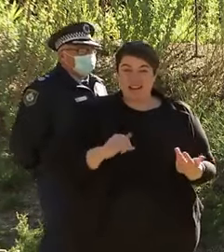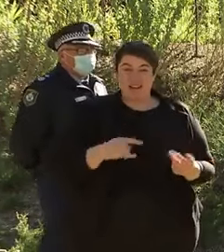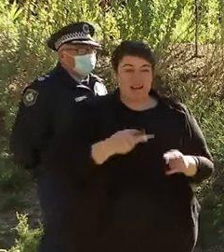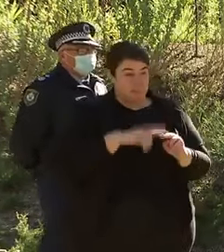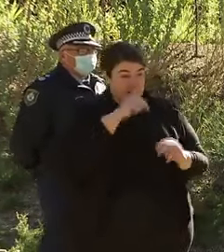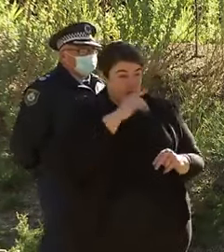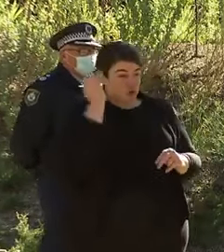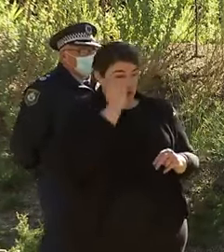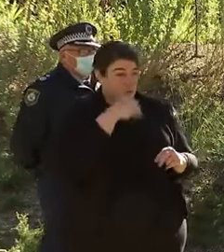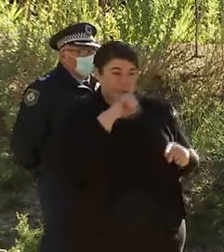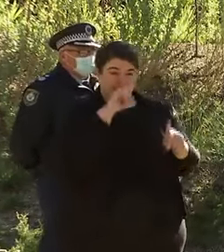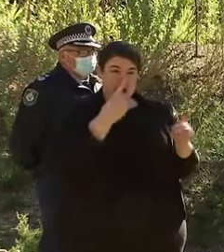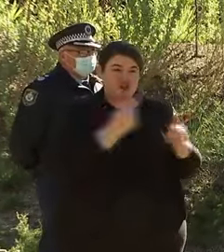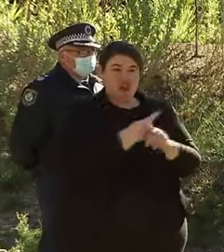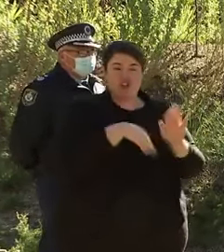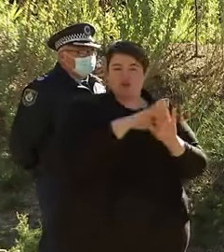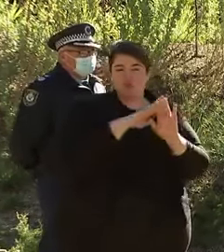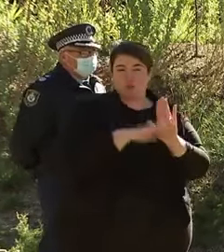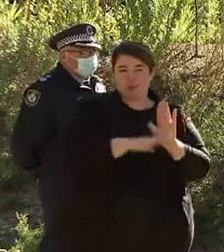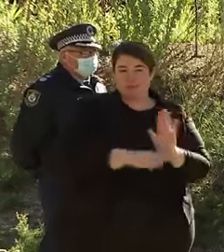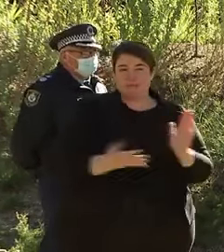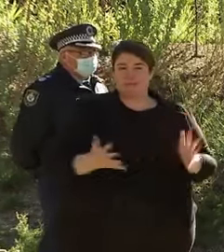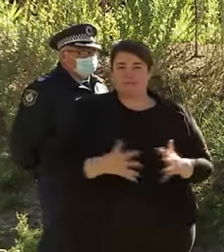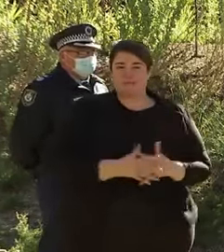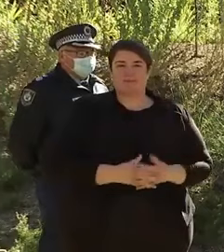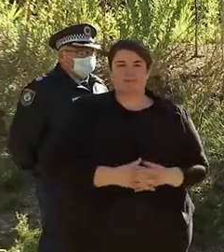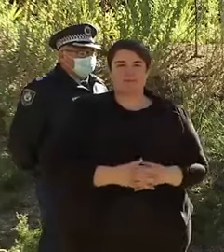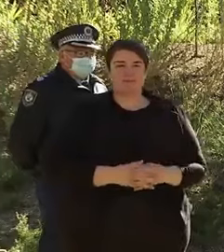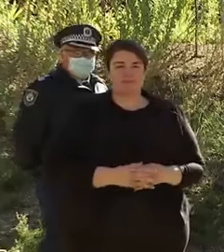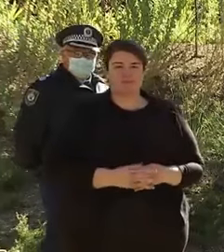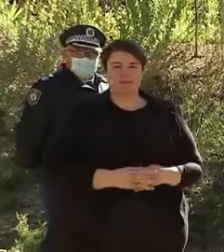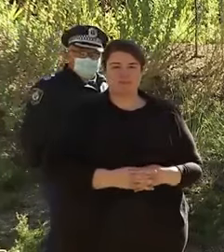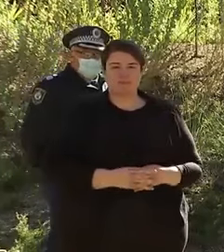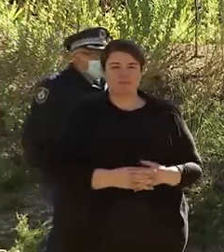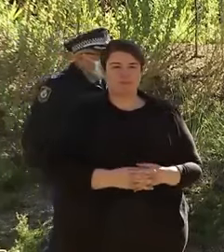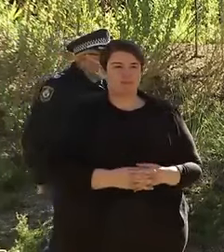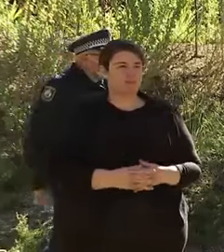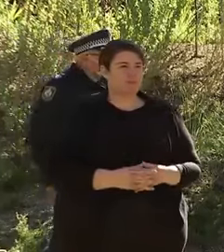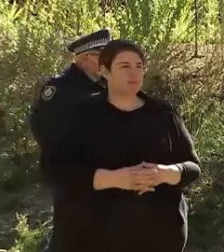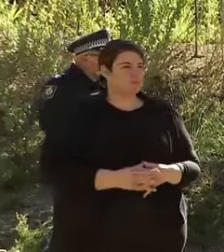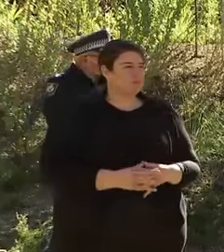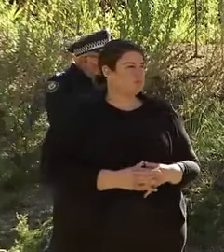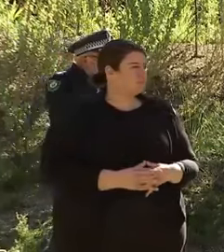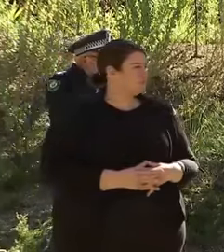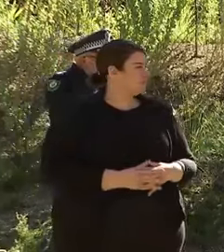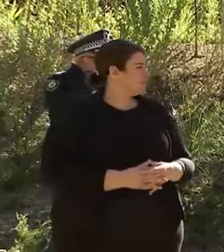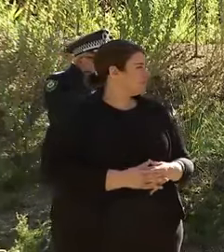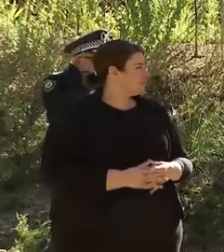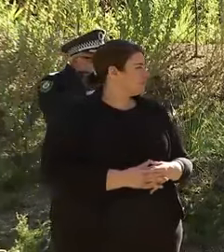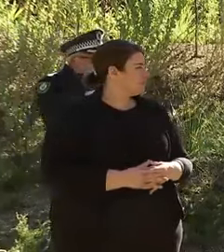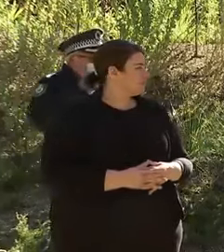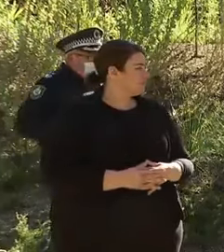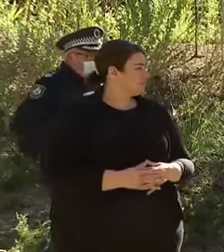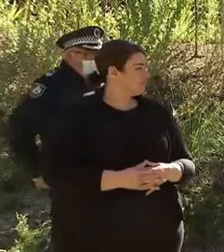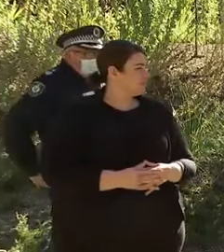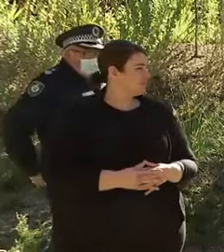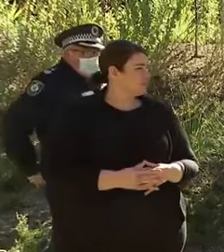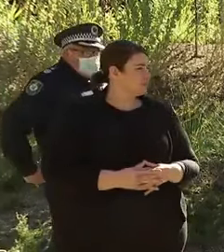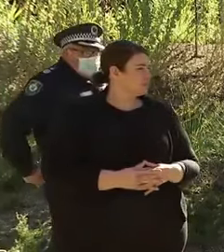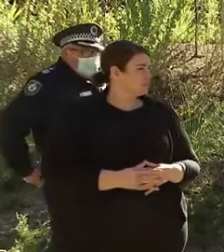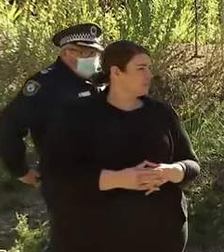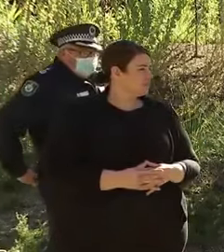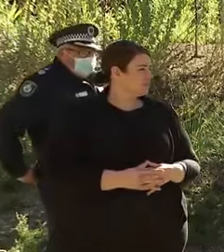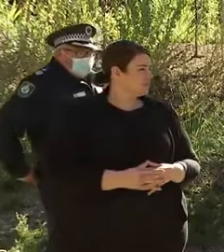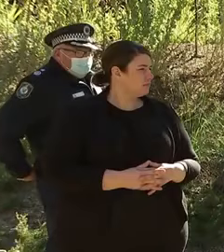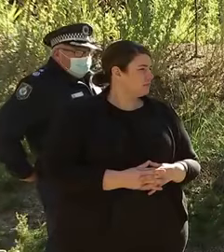for stupidity. Thank you. Are you expecting a bump in the number of vaccines administered like we saw in Victoria,